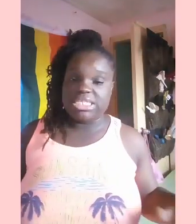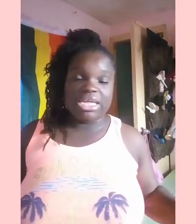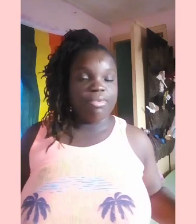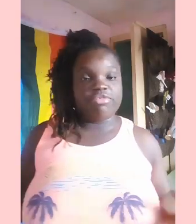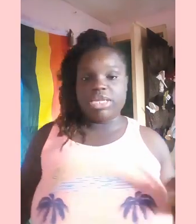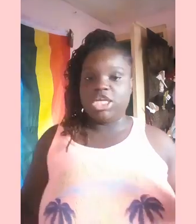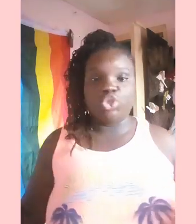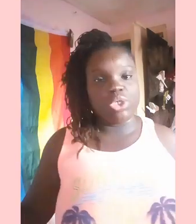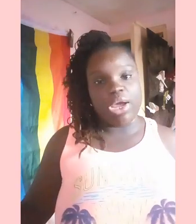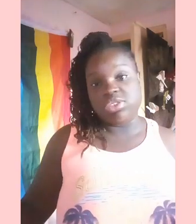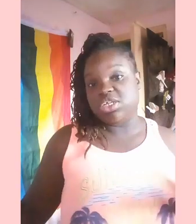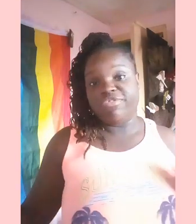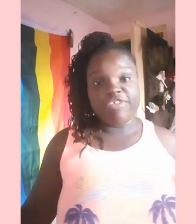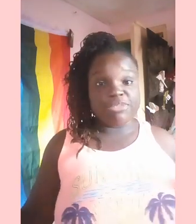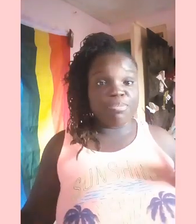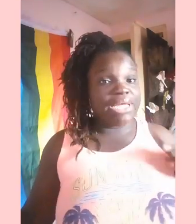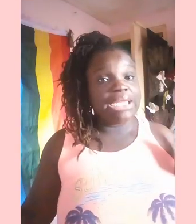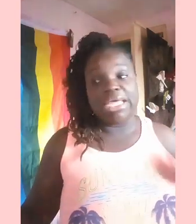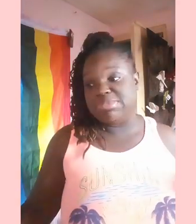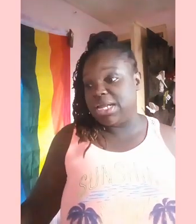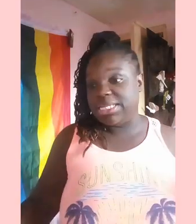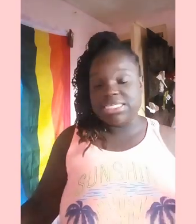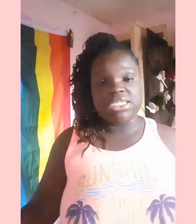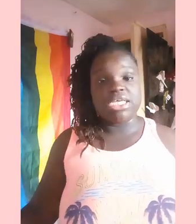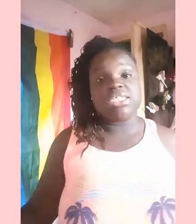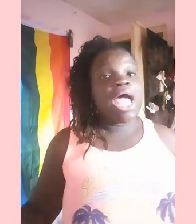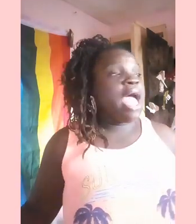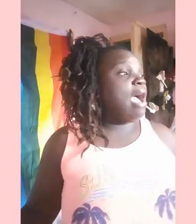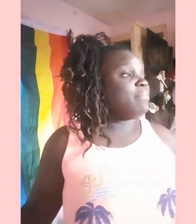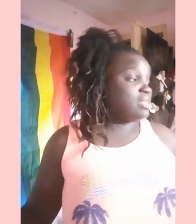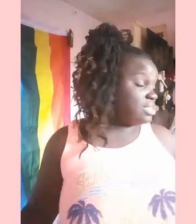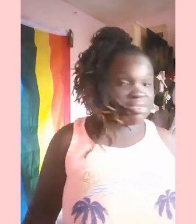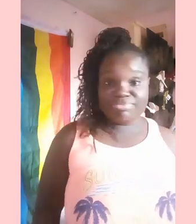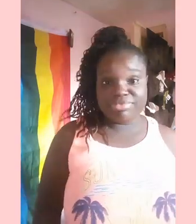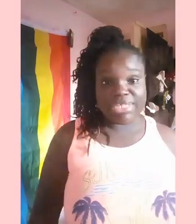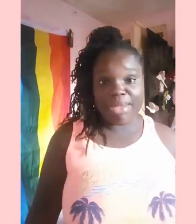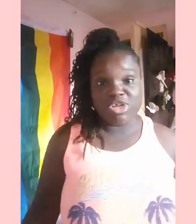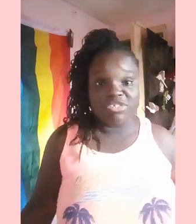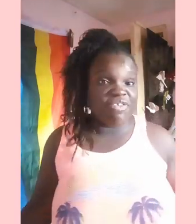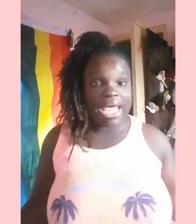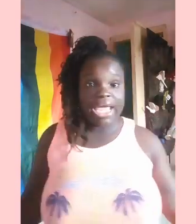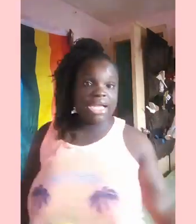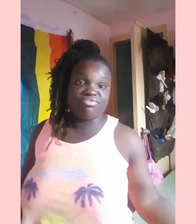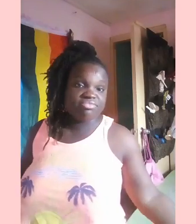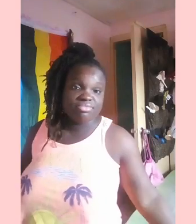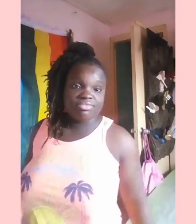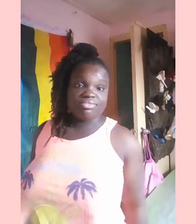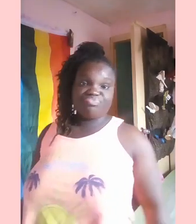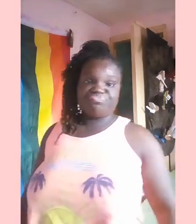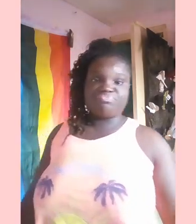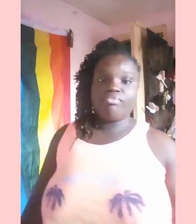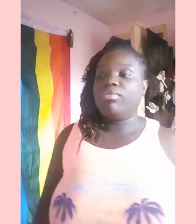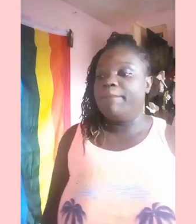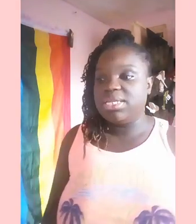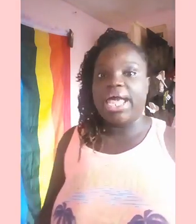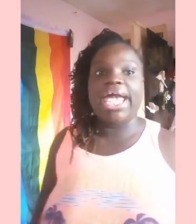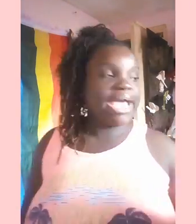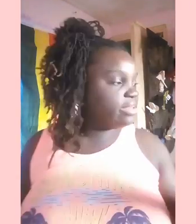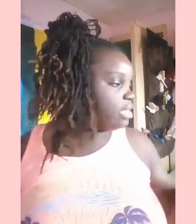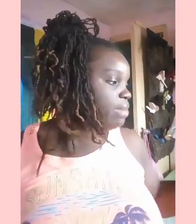today, but really and truly I was just on Facebook playing games and all these things, and time just fly. But I had in my